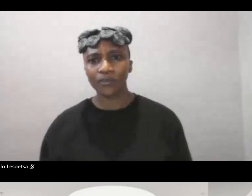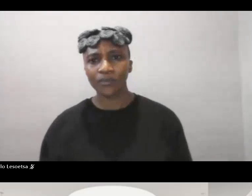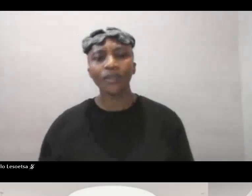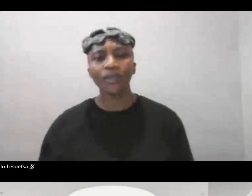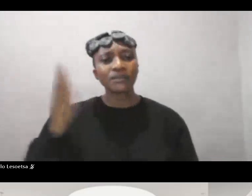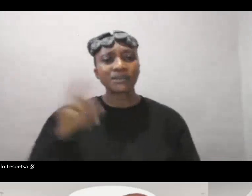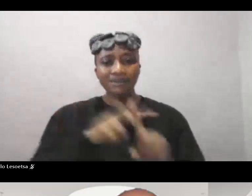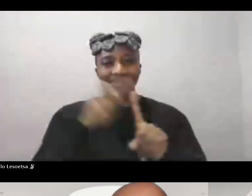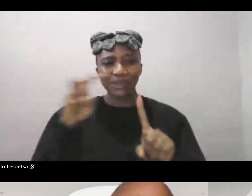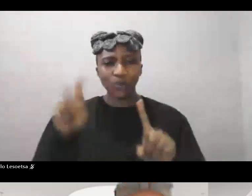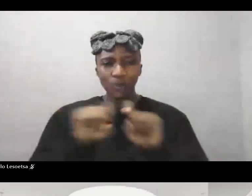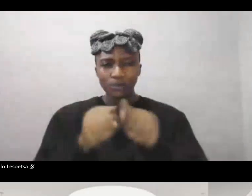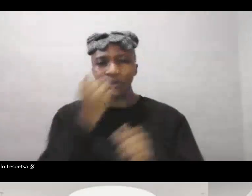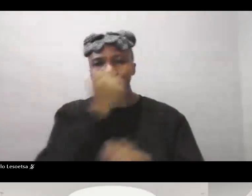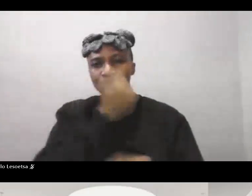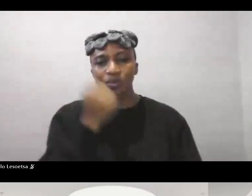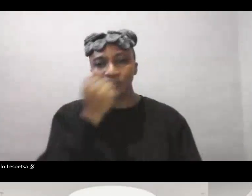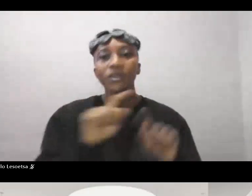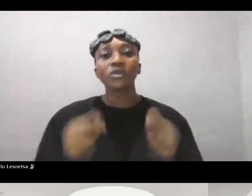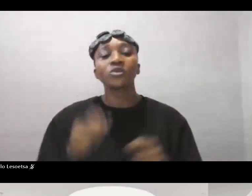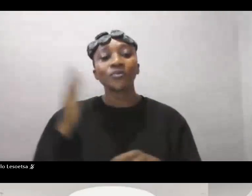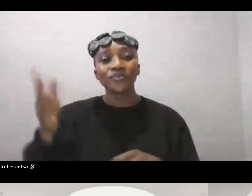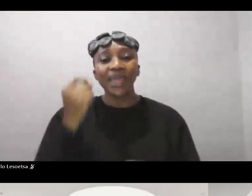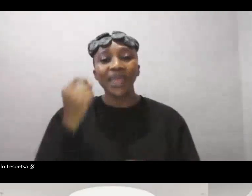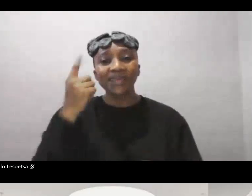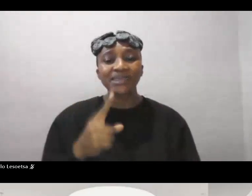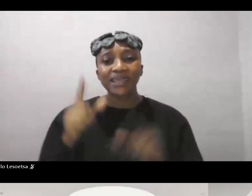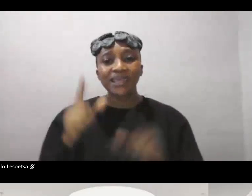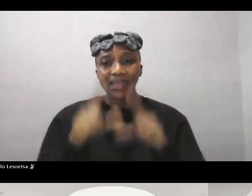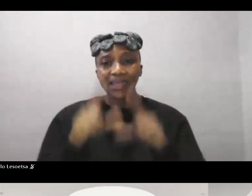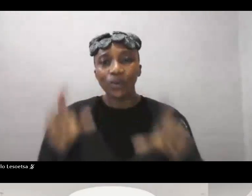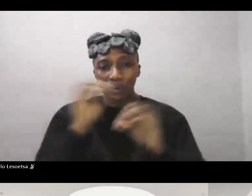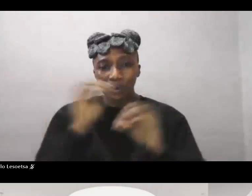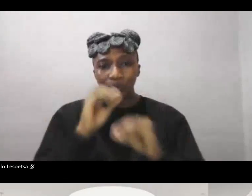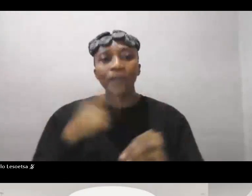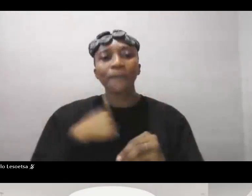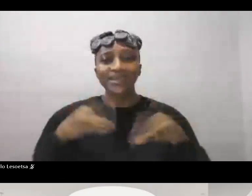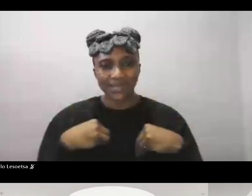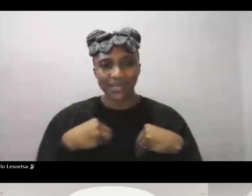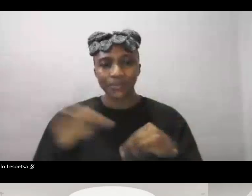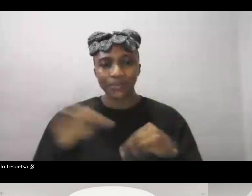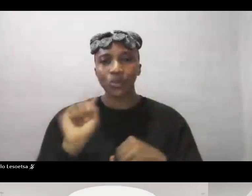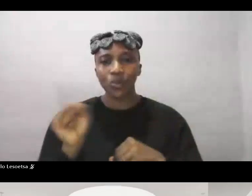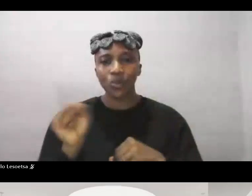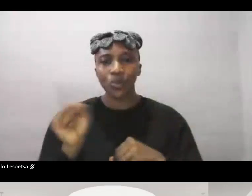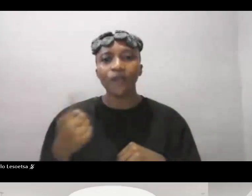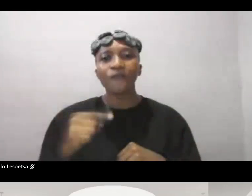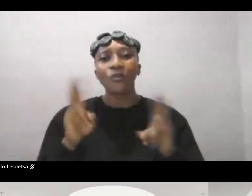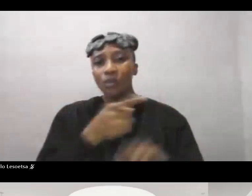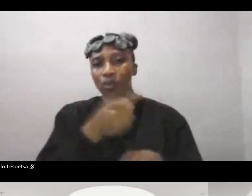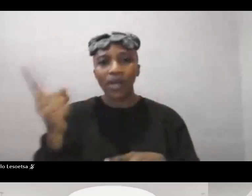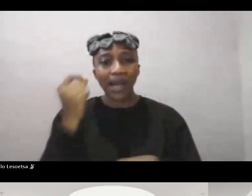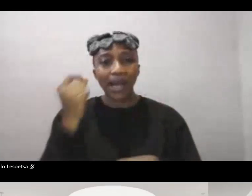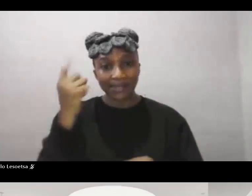language. She just, okay, you know what, I'll just accept, that you people understand. That's a very, very important